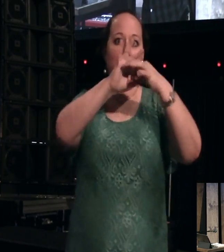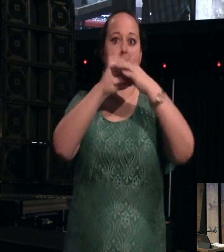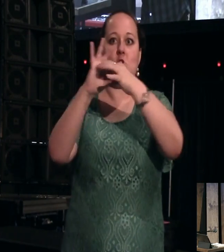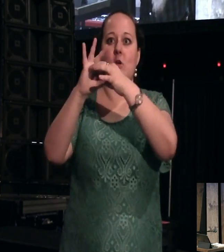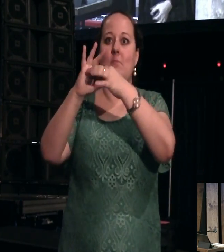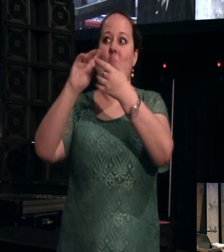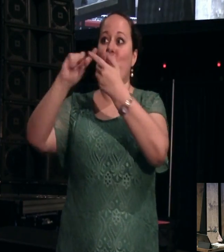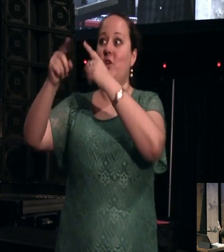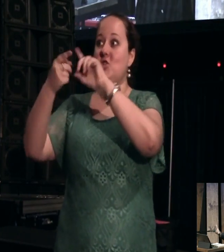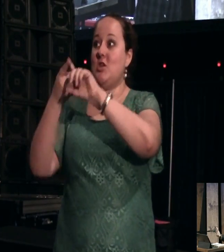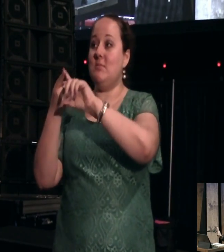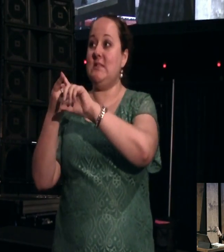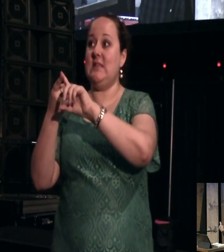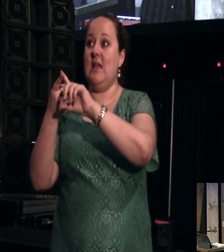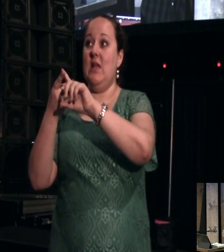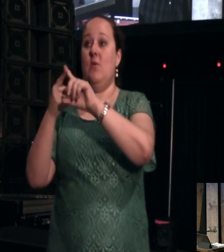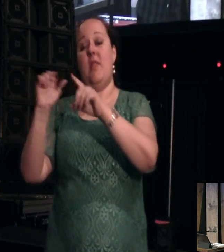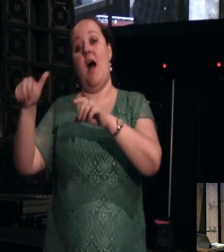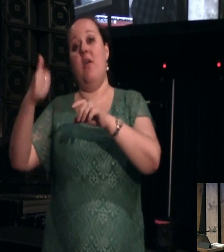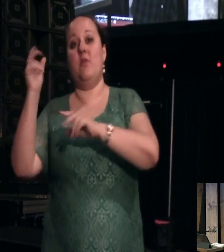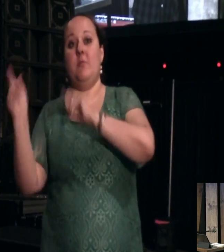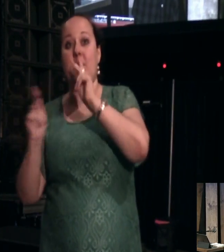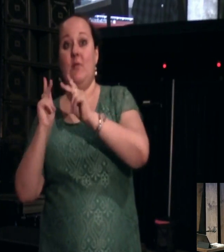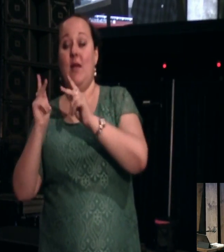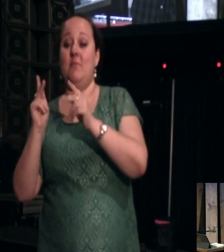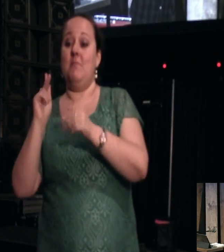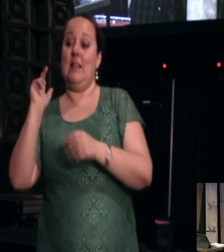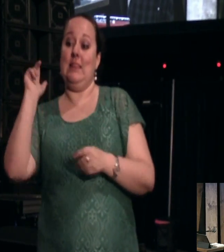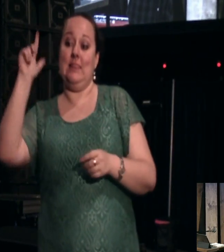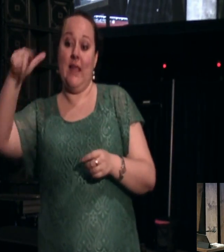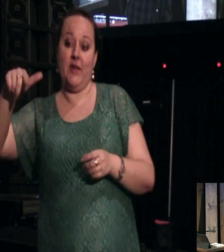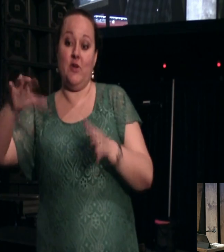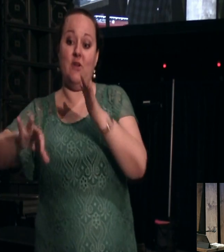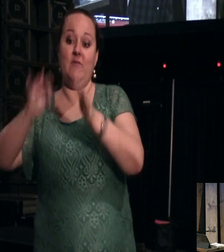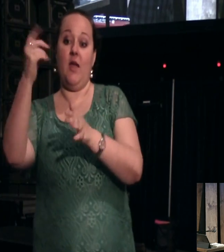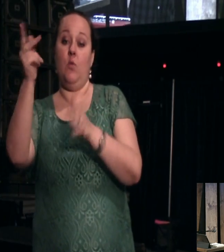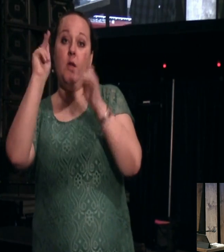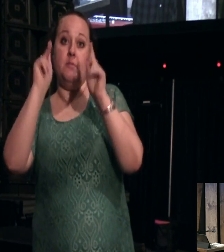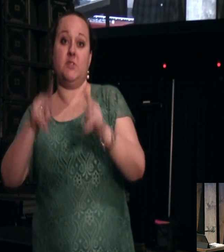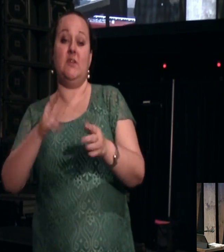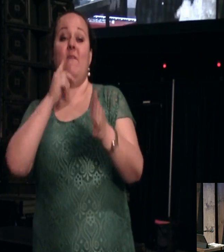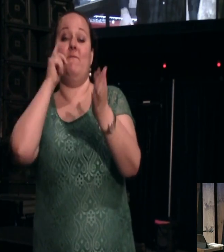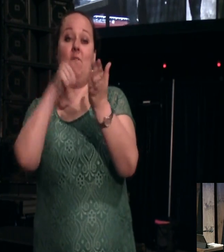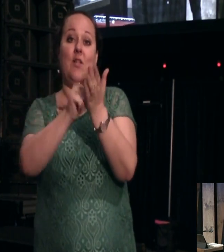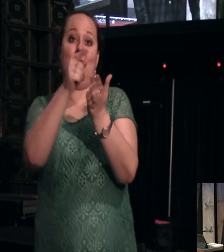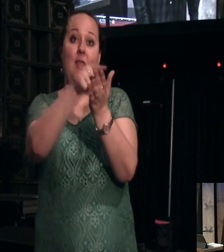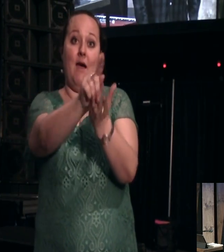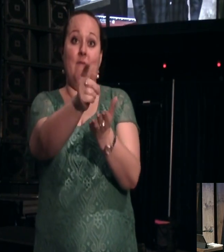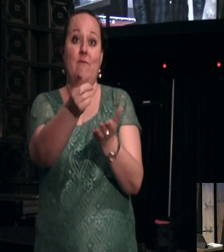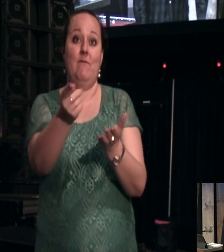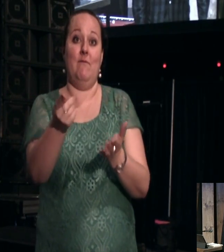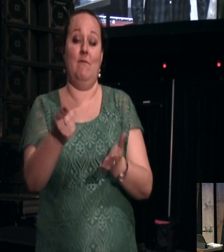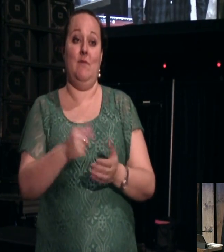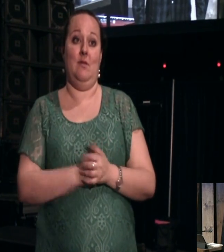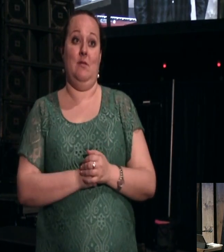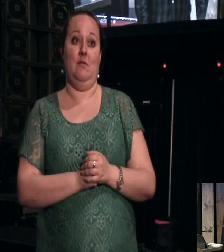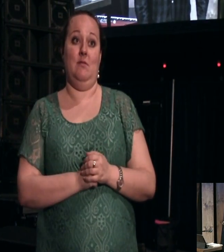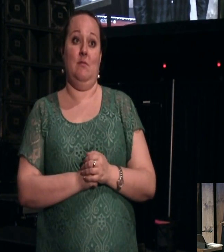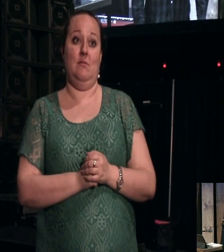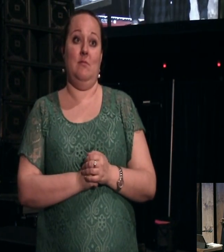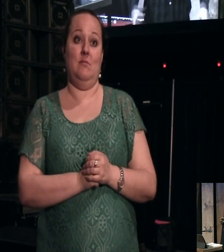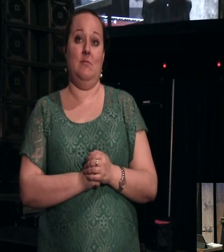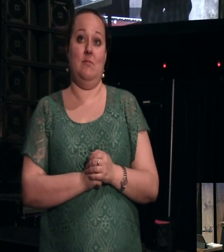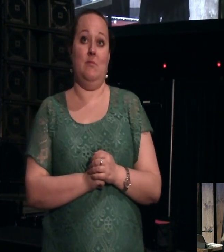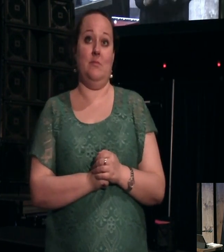backpack. You can build relationships, friendships with people of the opposite sex, and then ultimately find one person and fall